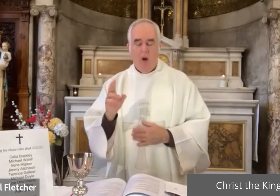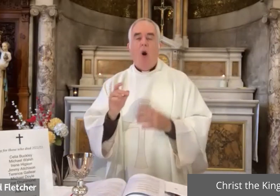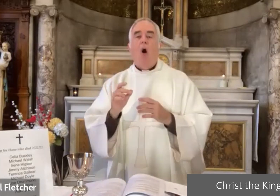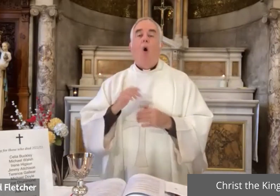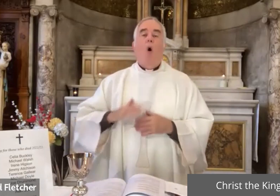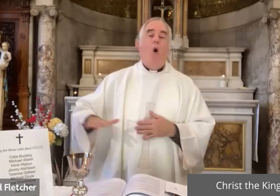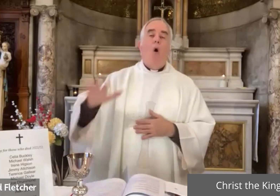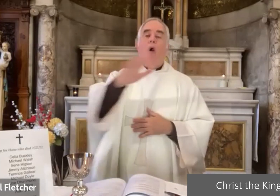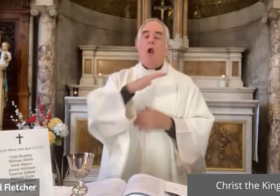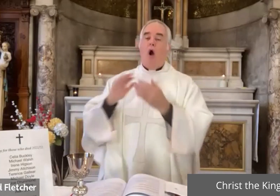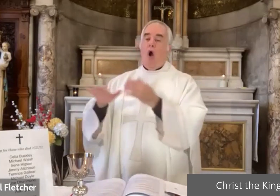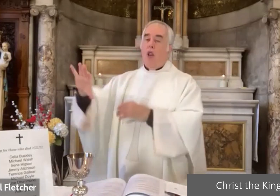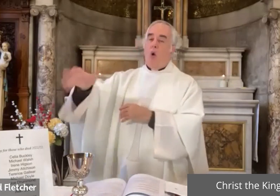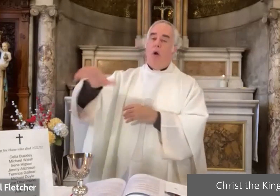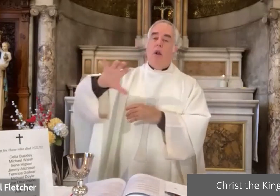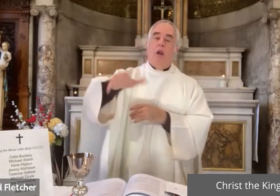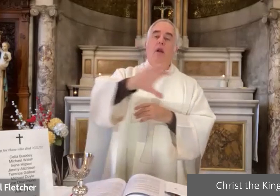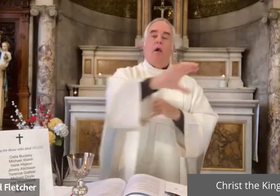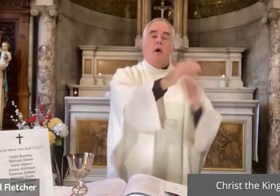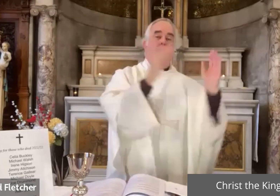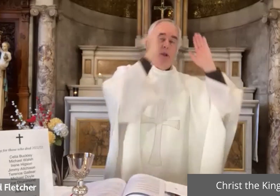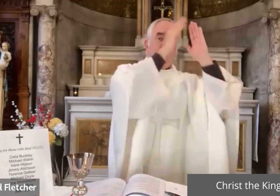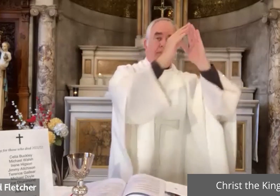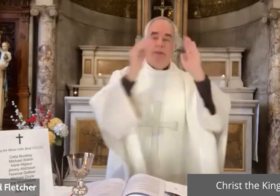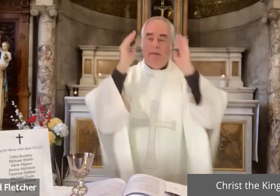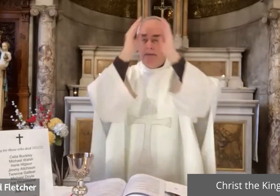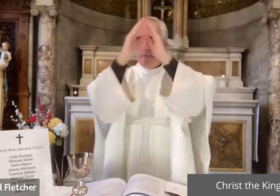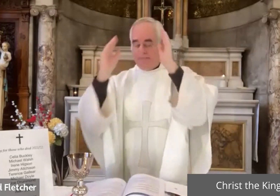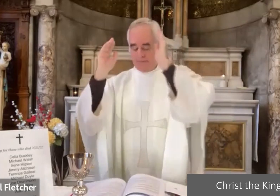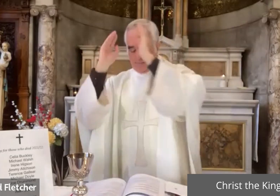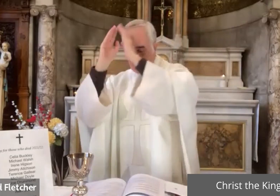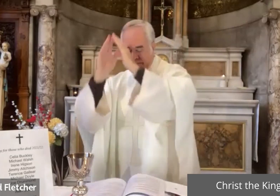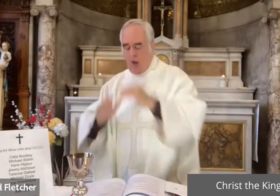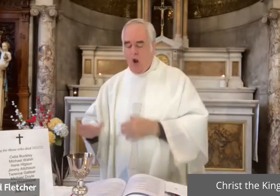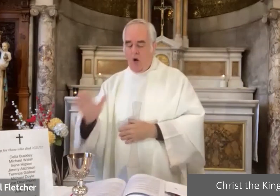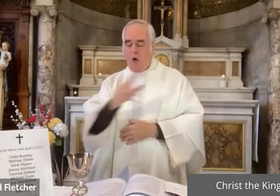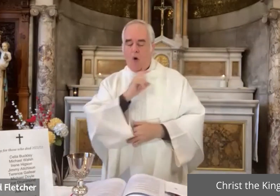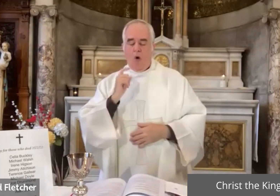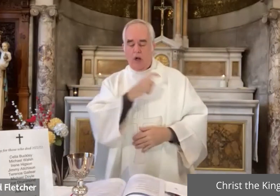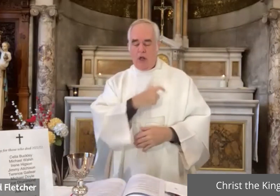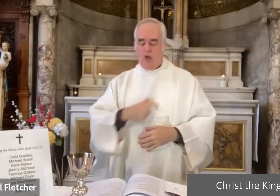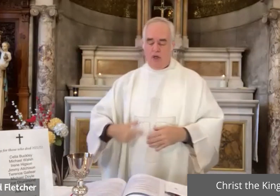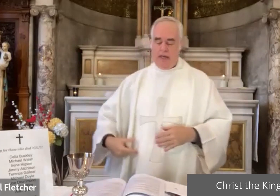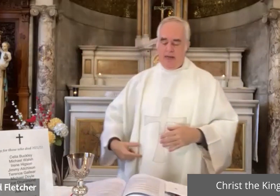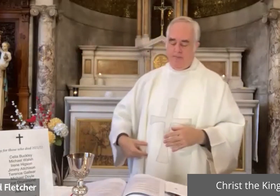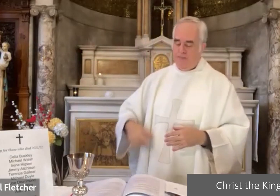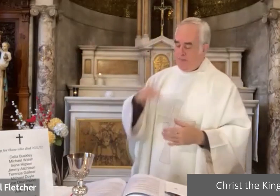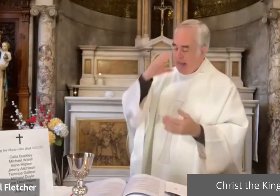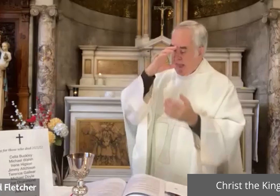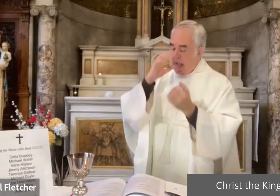Paul, all our local bishops, and all clergy.